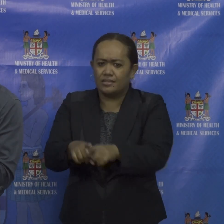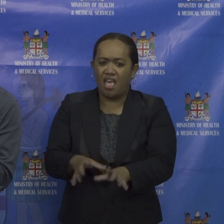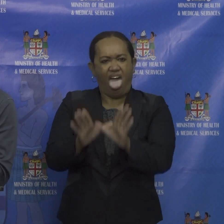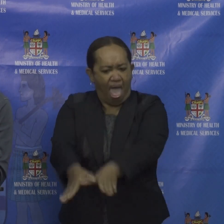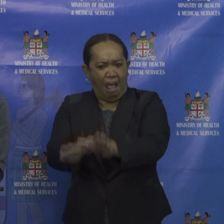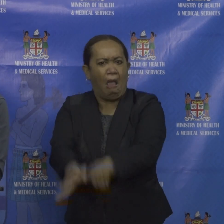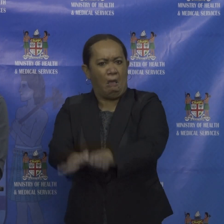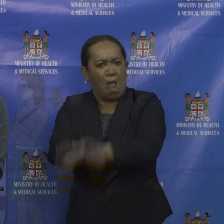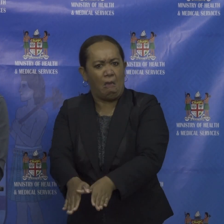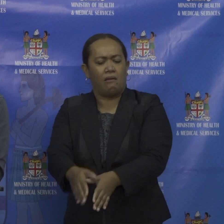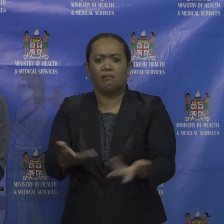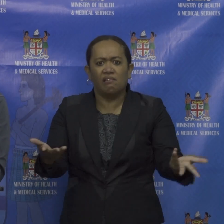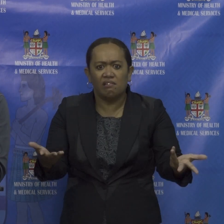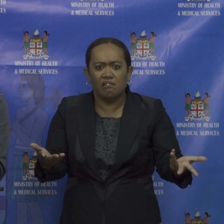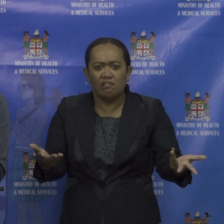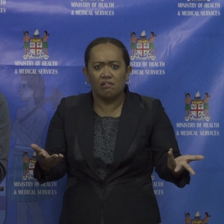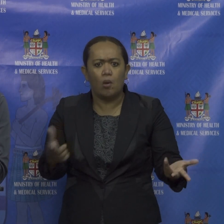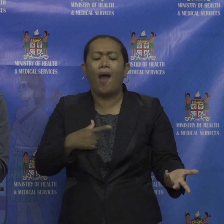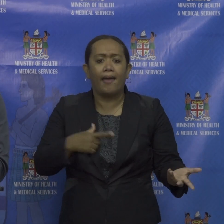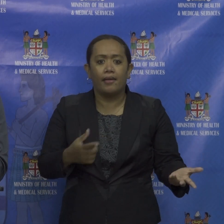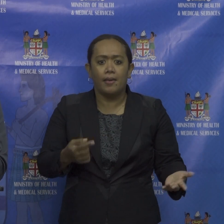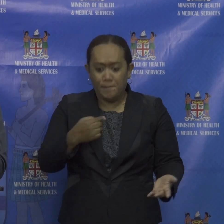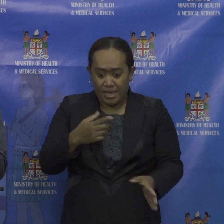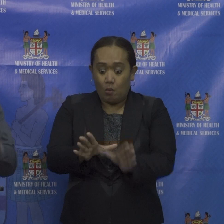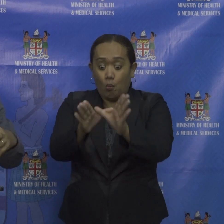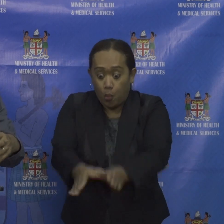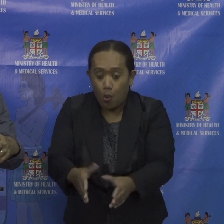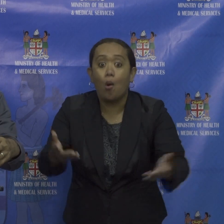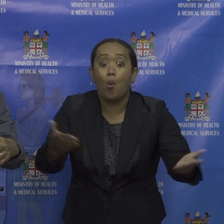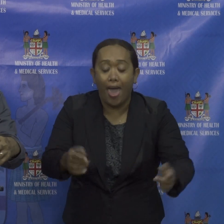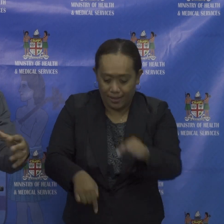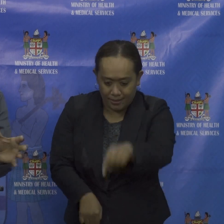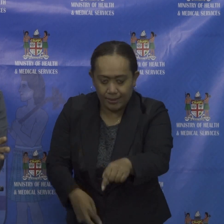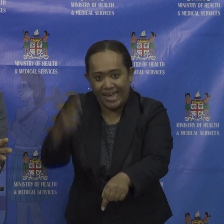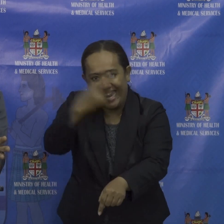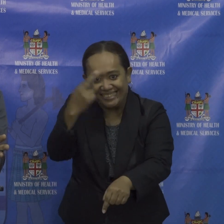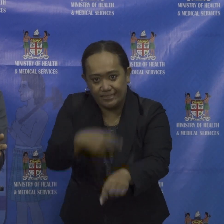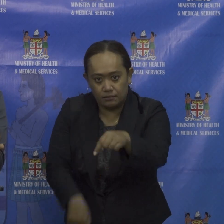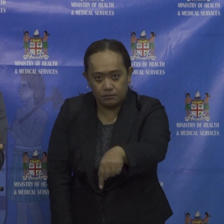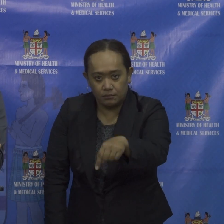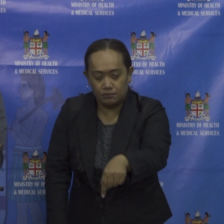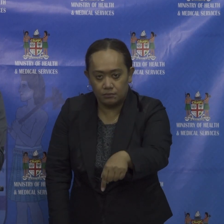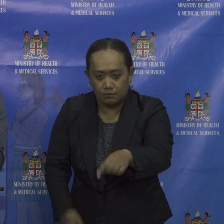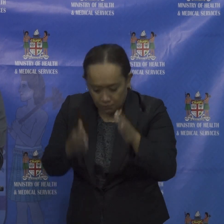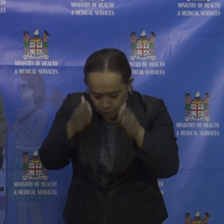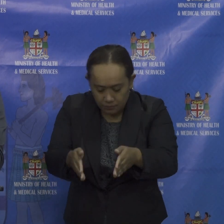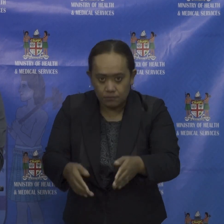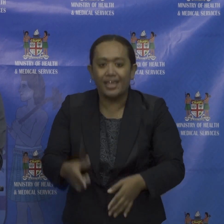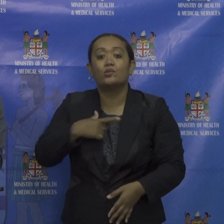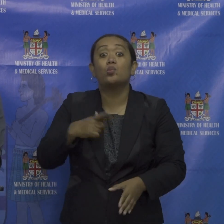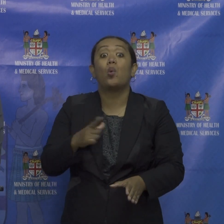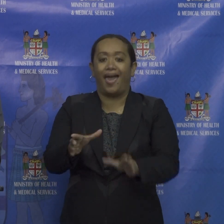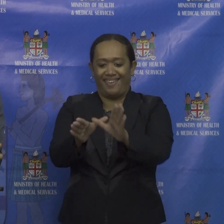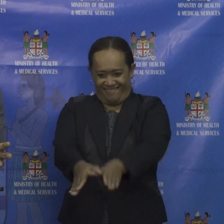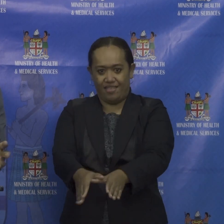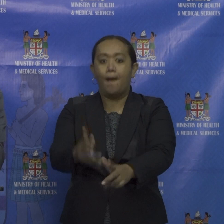just locking down for the sake of locking down. I have to lock down an area where I can say this is an area that I can, the lockdown has to serve a